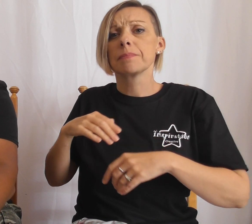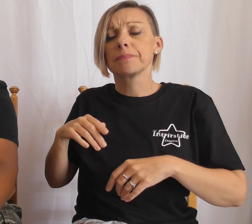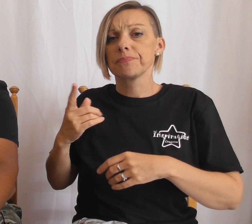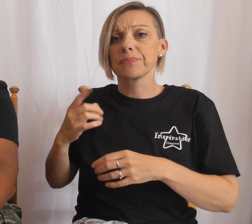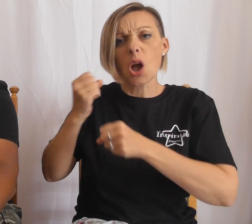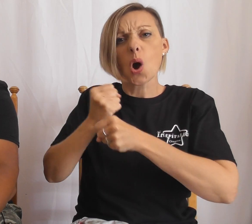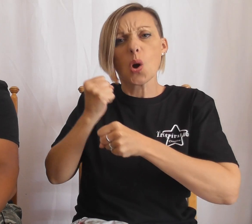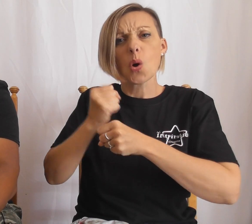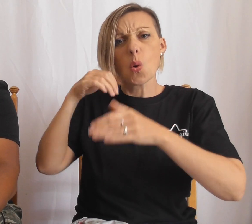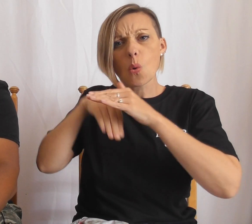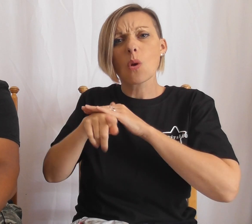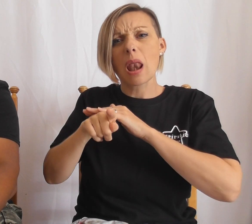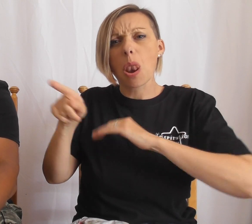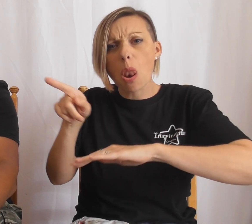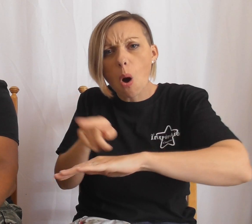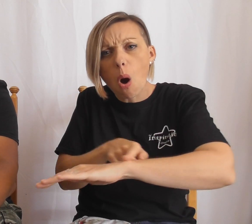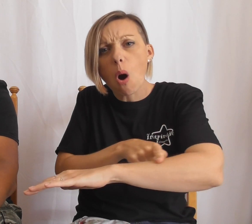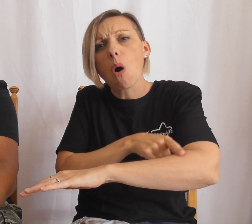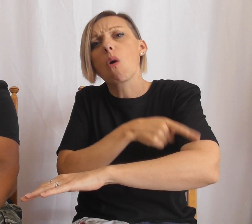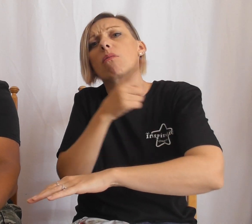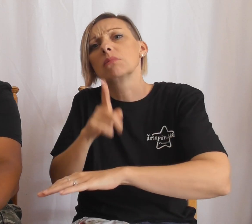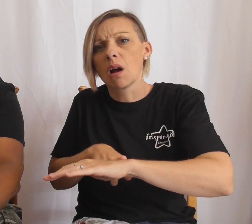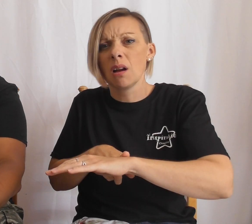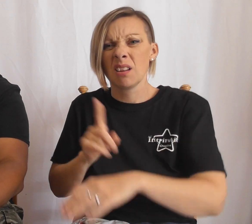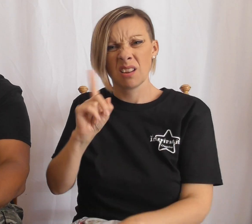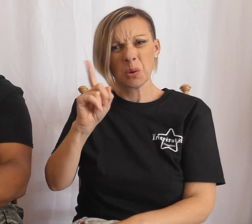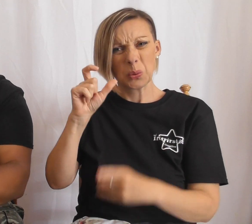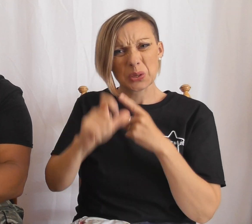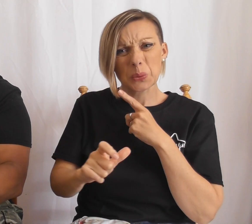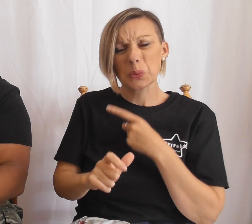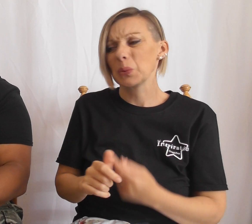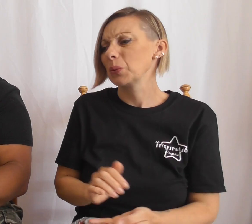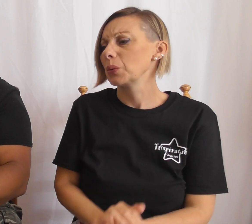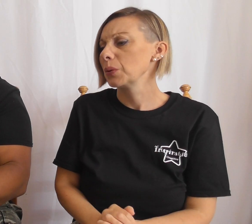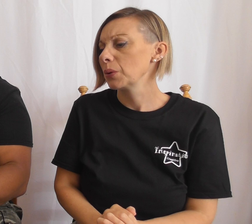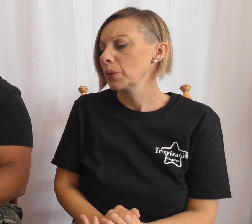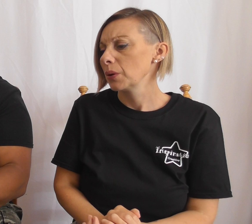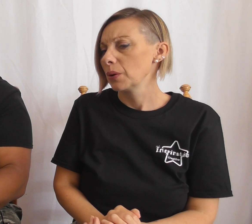has been in there a long time. What's he doing?